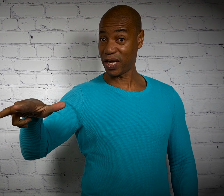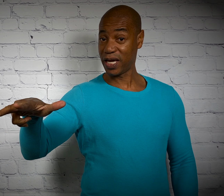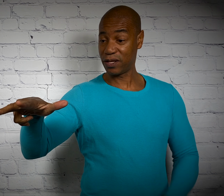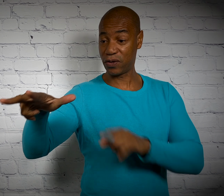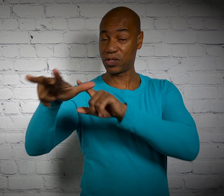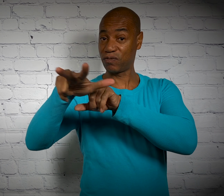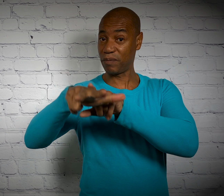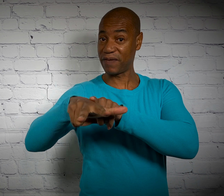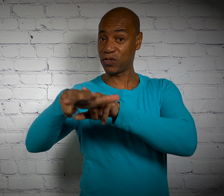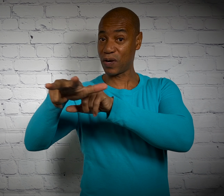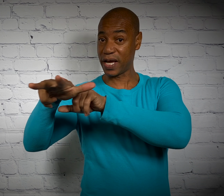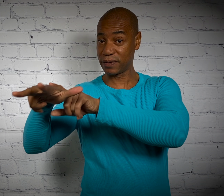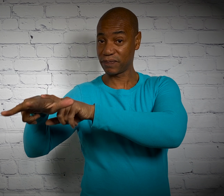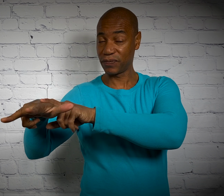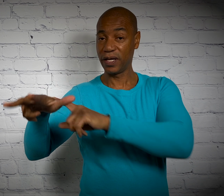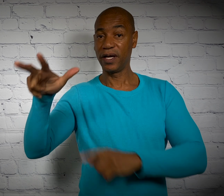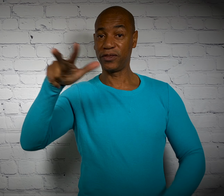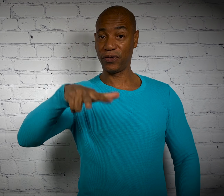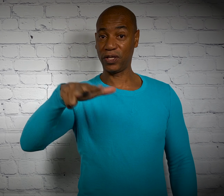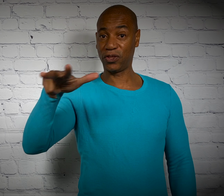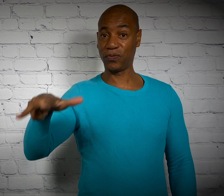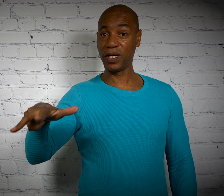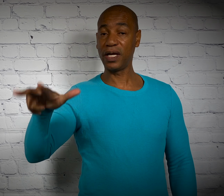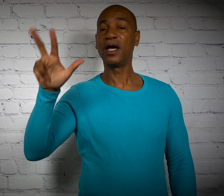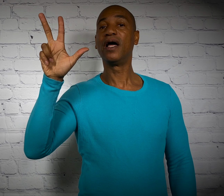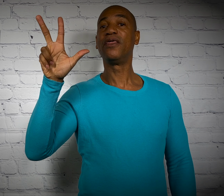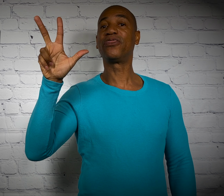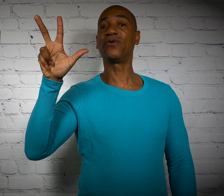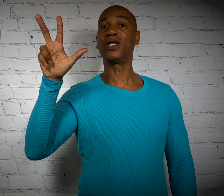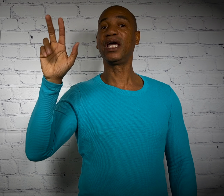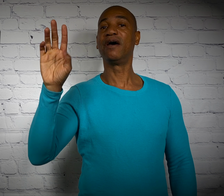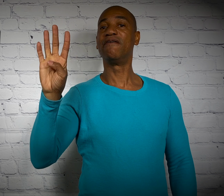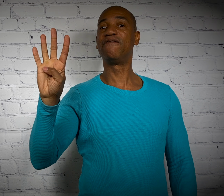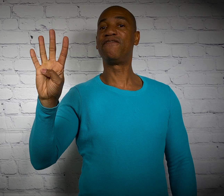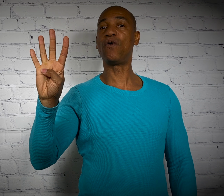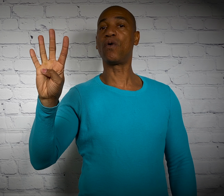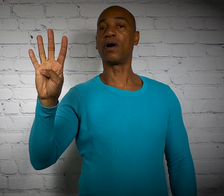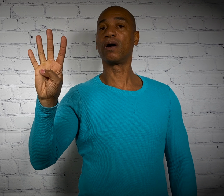33, notice from left to right, 33, 34,